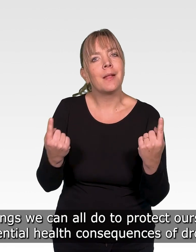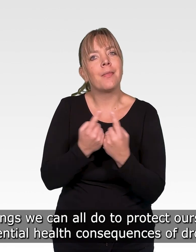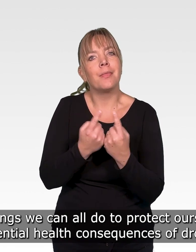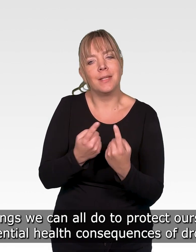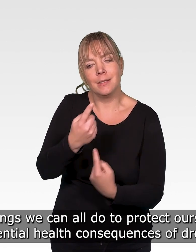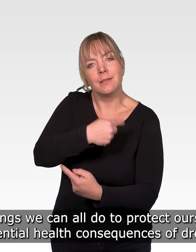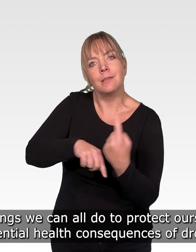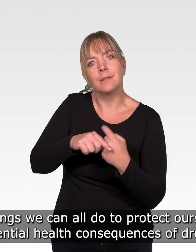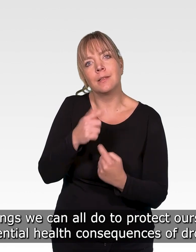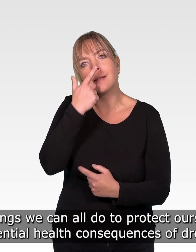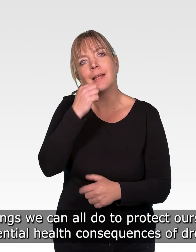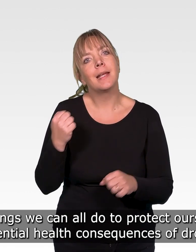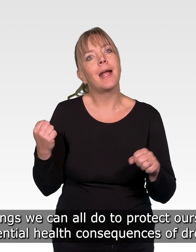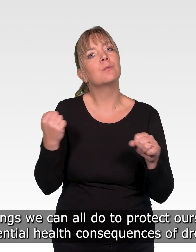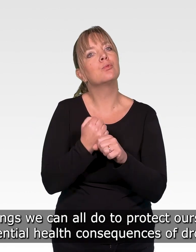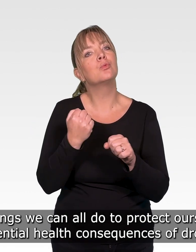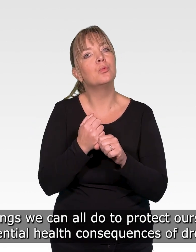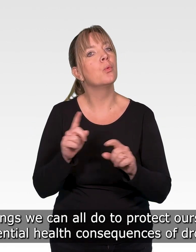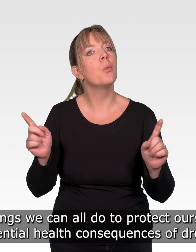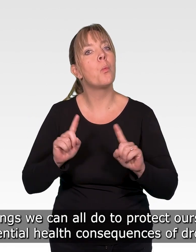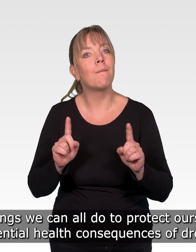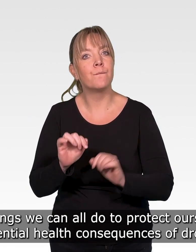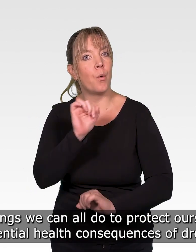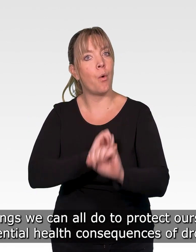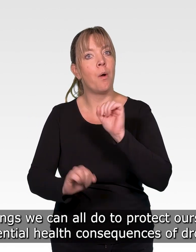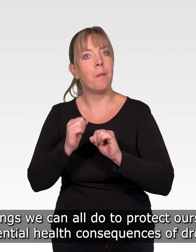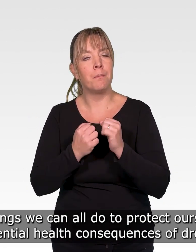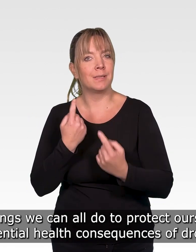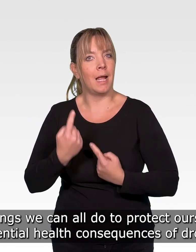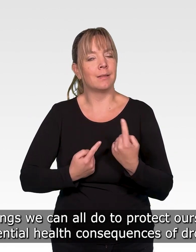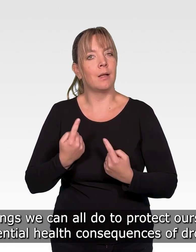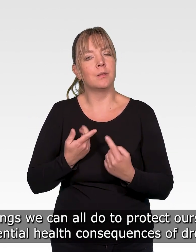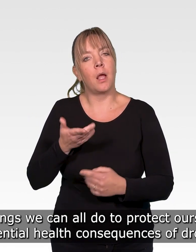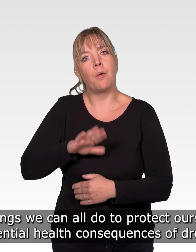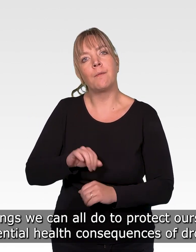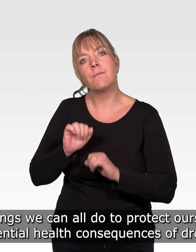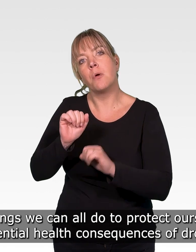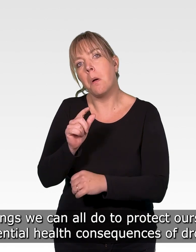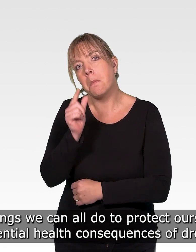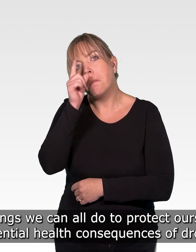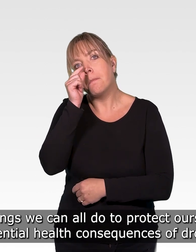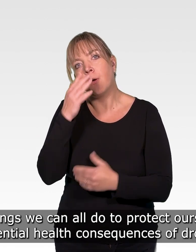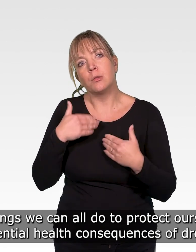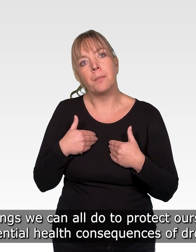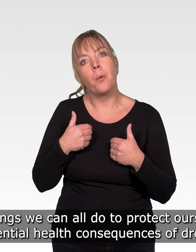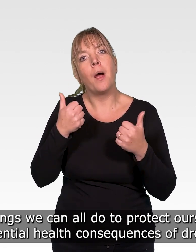There are things we can all do to protect ourselves from the potential health consequences of drought.